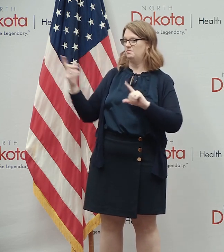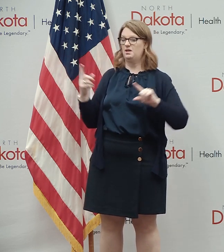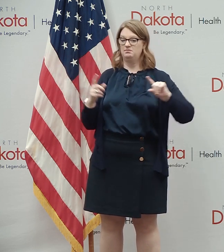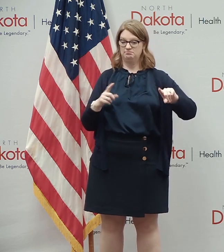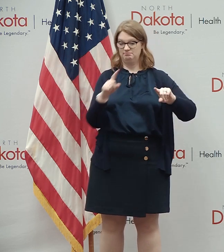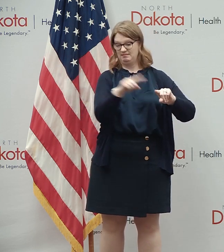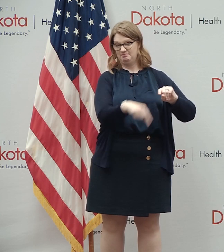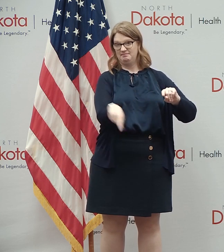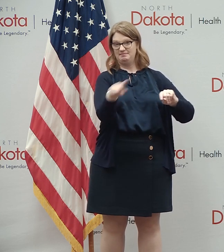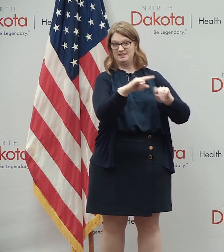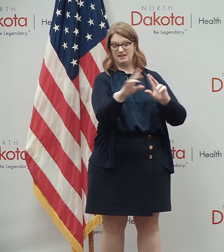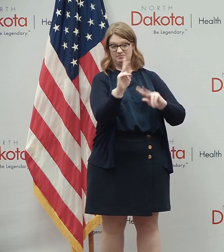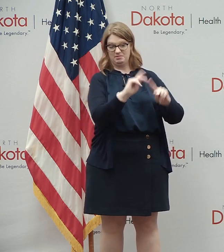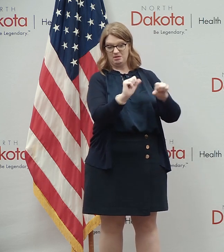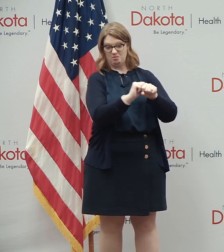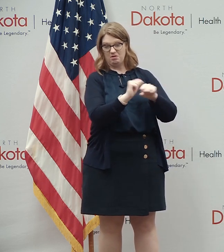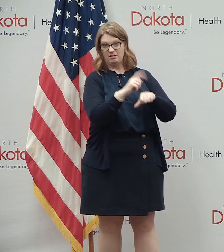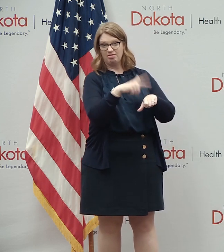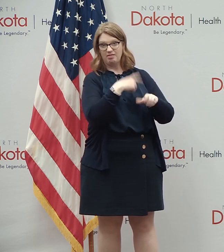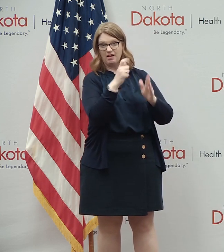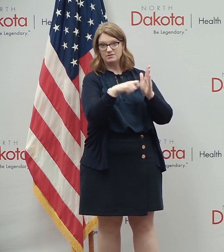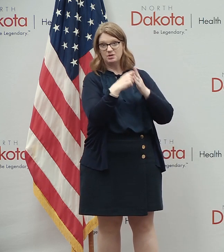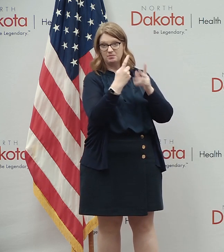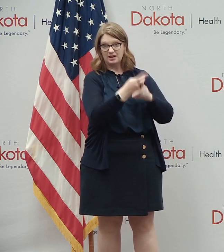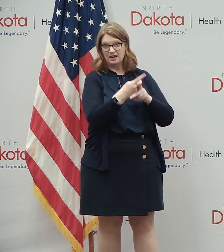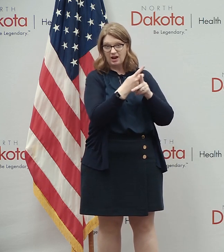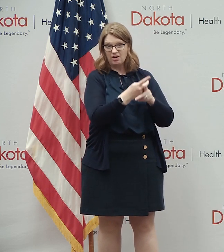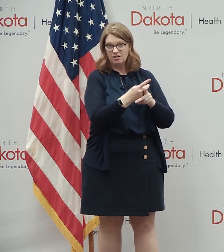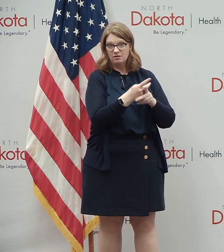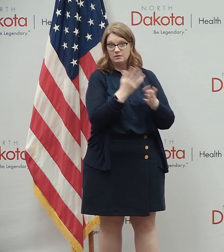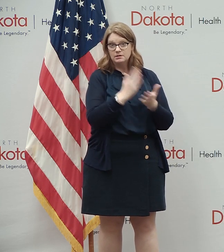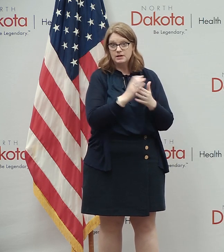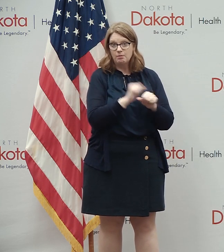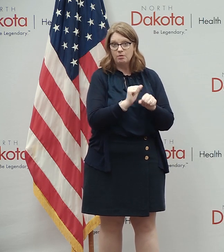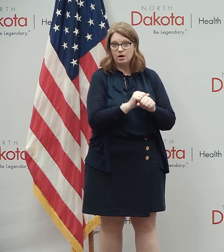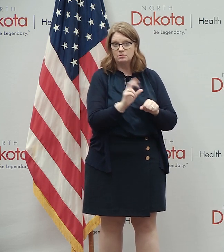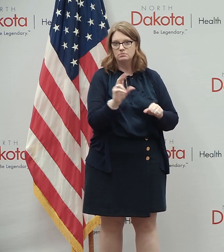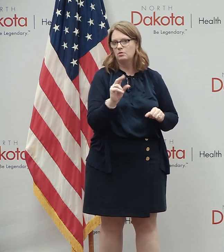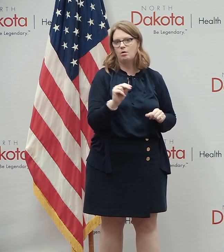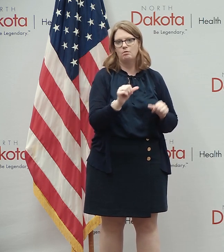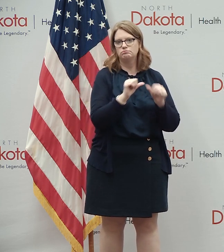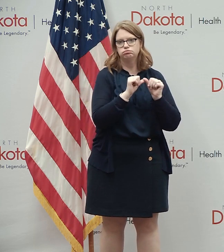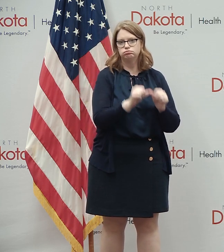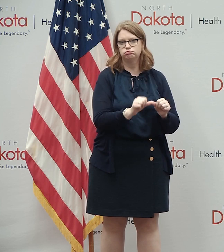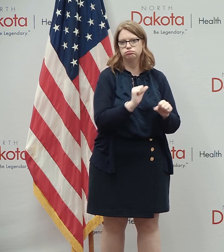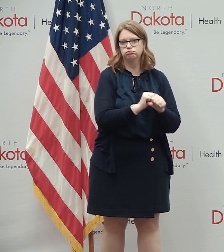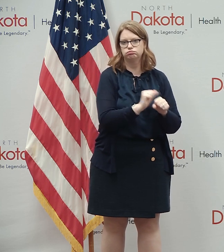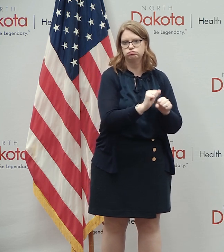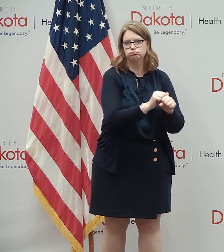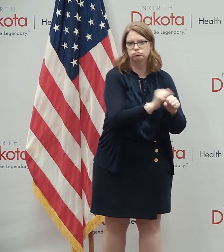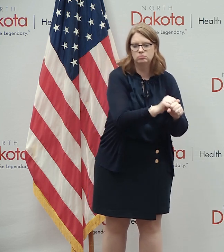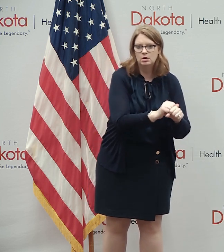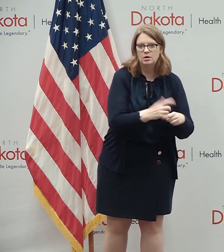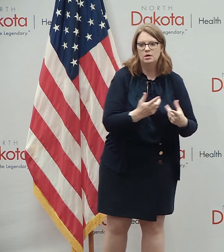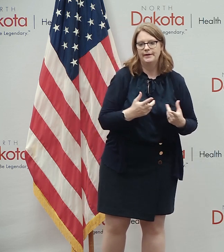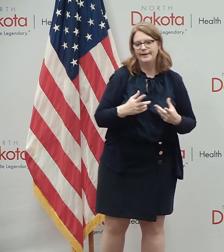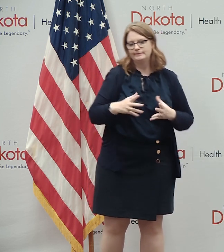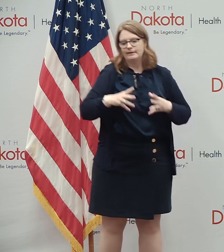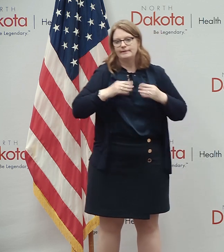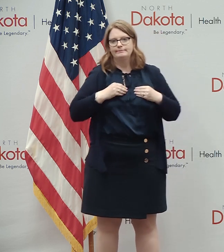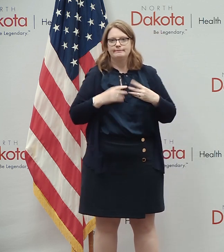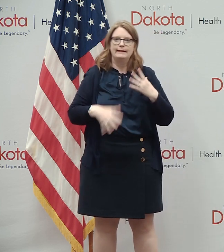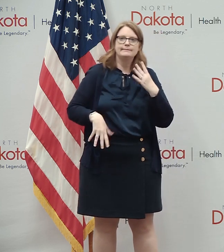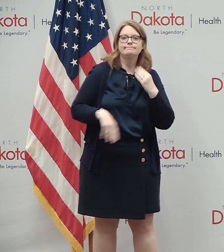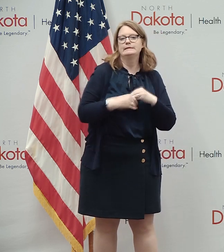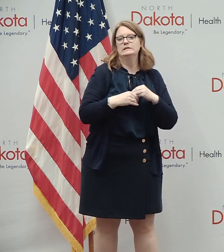these individuals that work in long-term care have never stopped working. They've taken extra shifts when their co-workers have had to be isolated, and